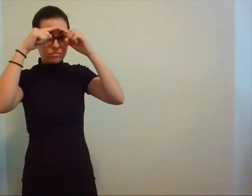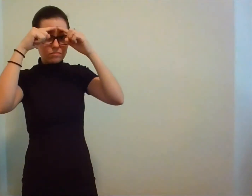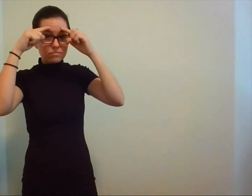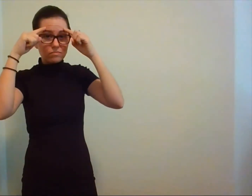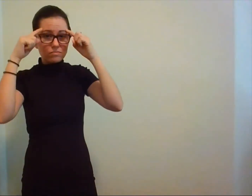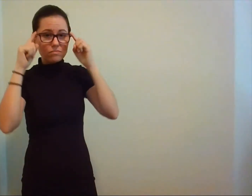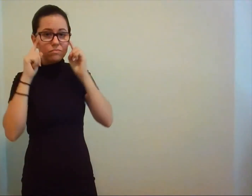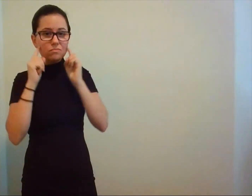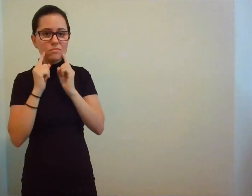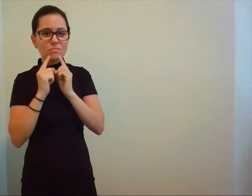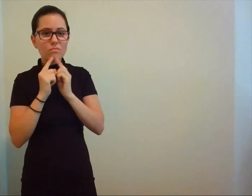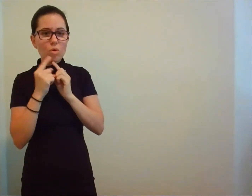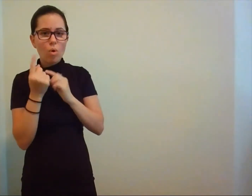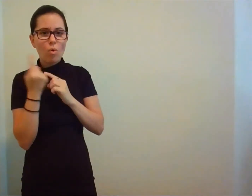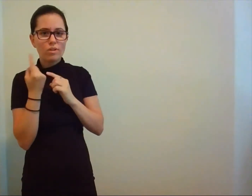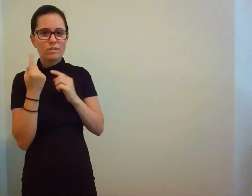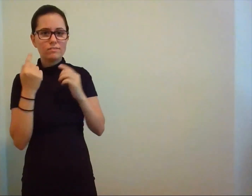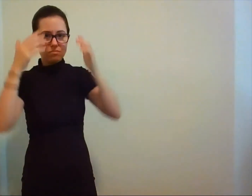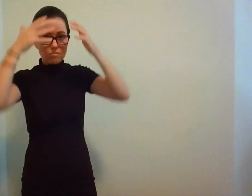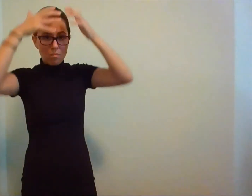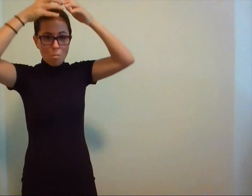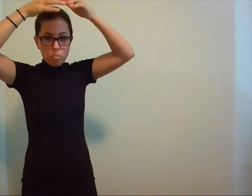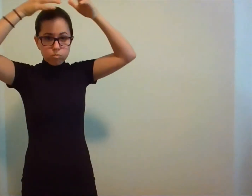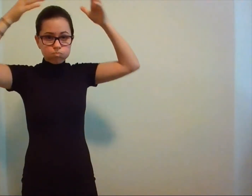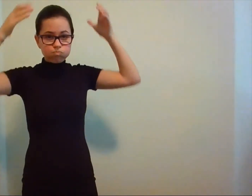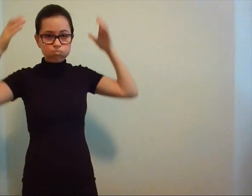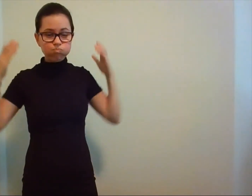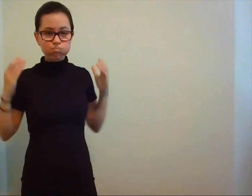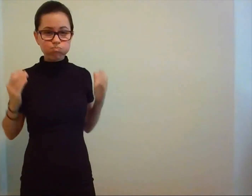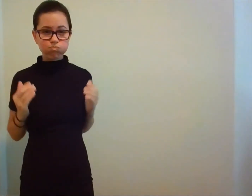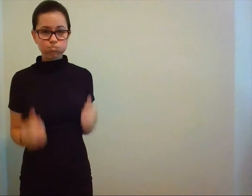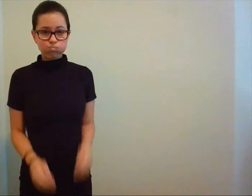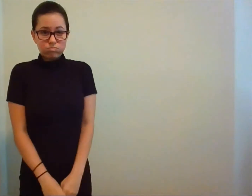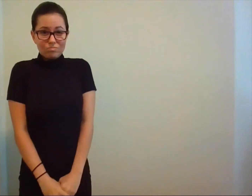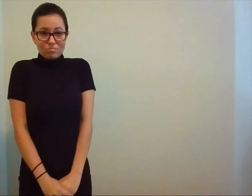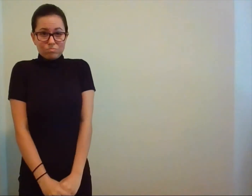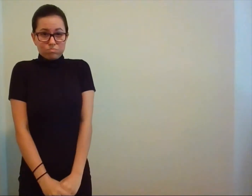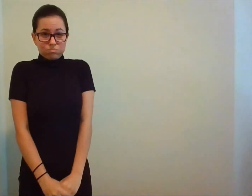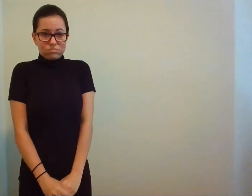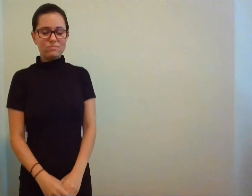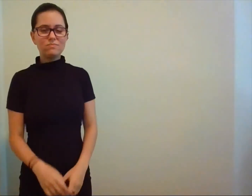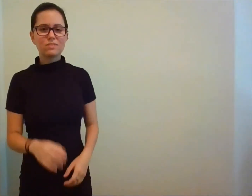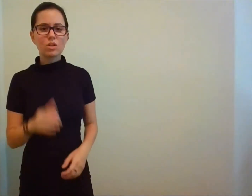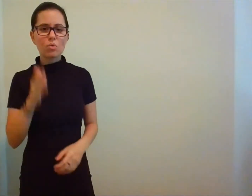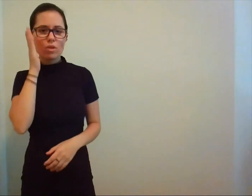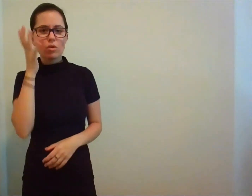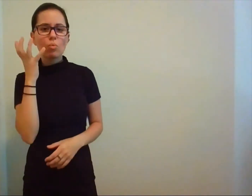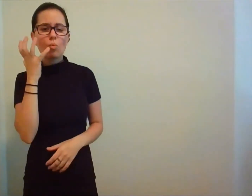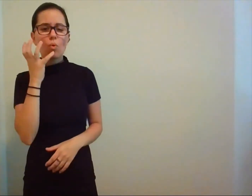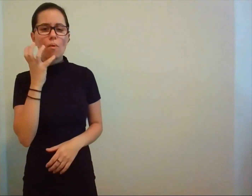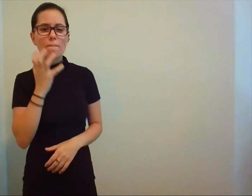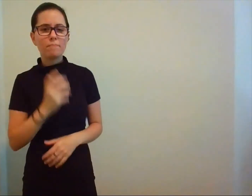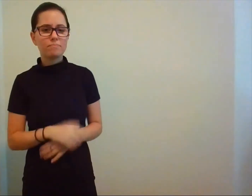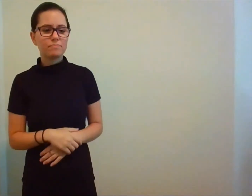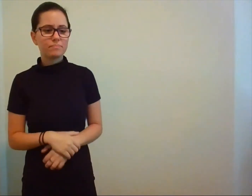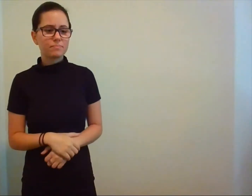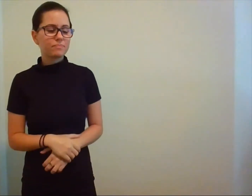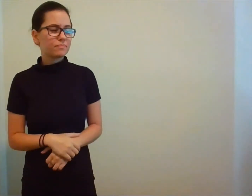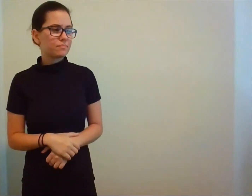It's very romantic. Yeah. I was so excited, man. I got all that stuff. And then I'm like, and we can't forget the foods,